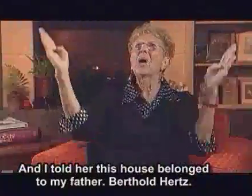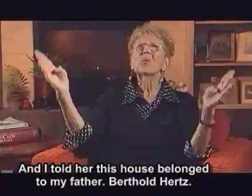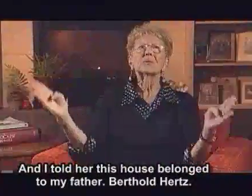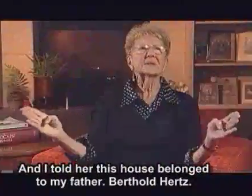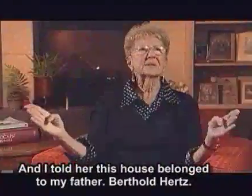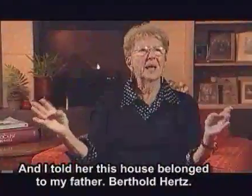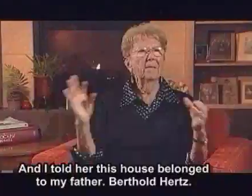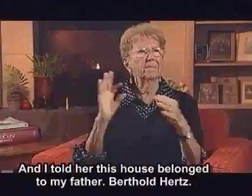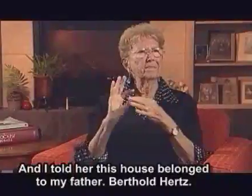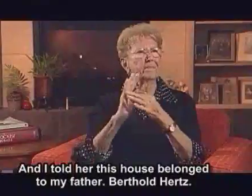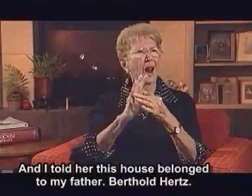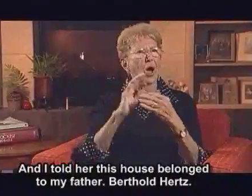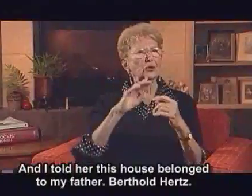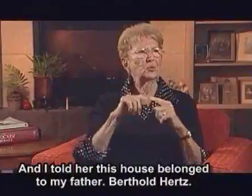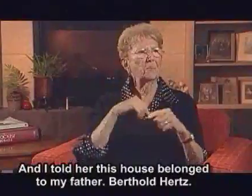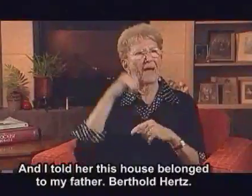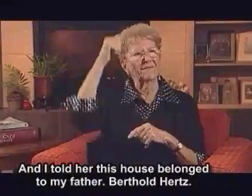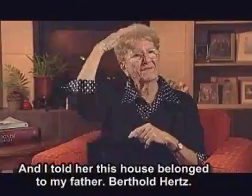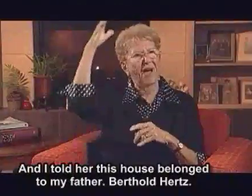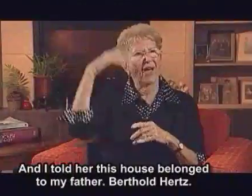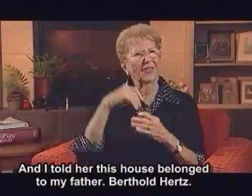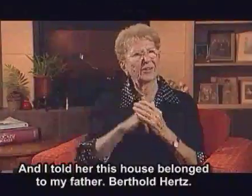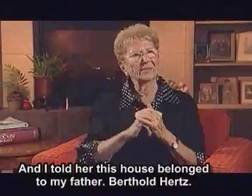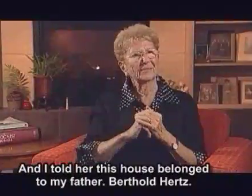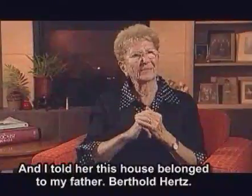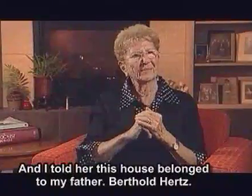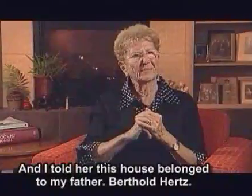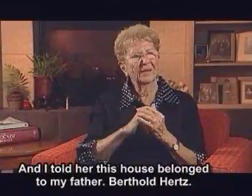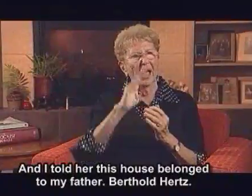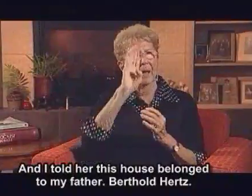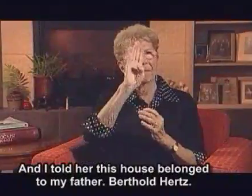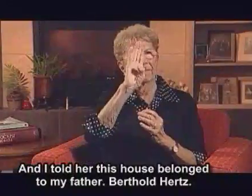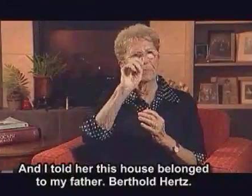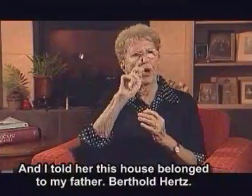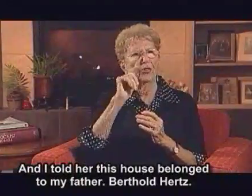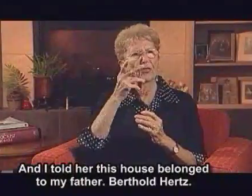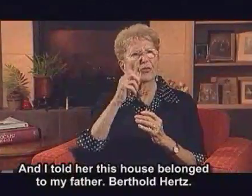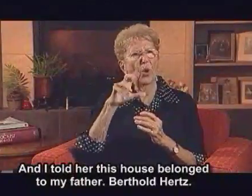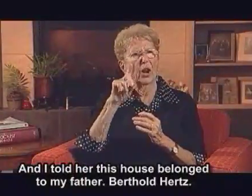and I told her, "This house belonged to my father,